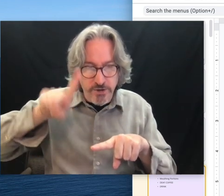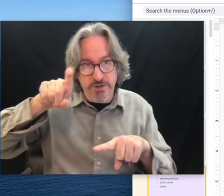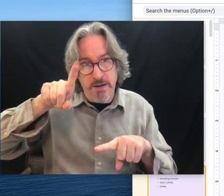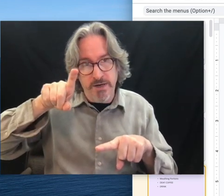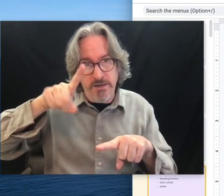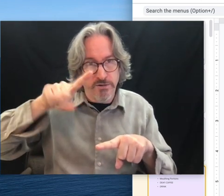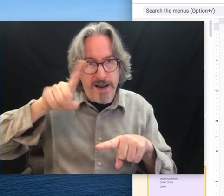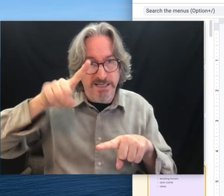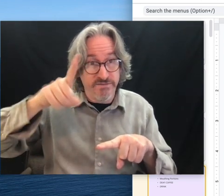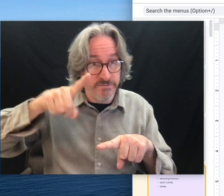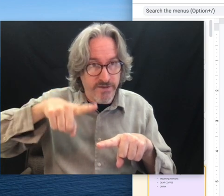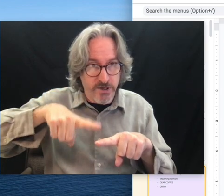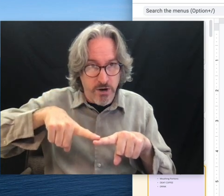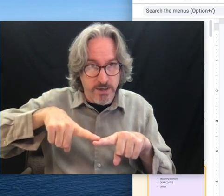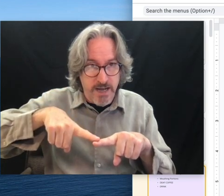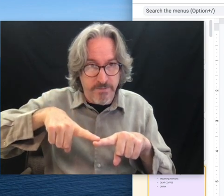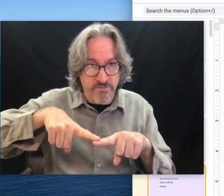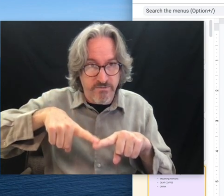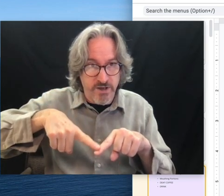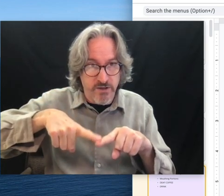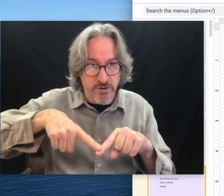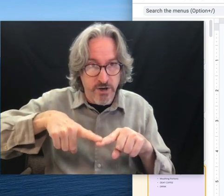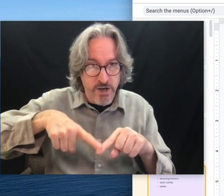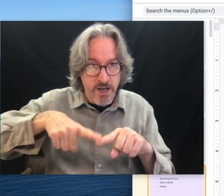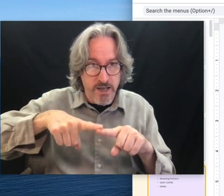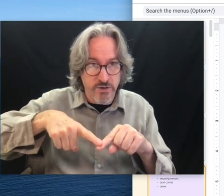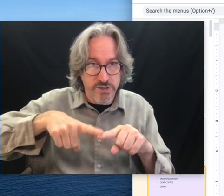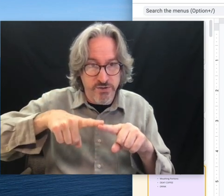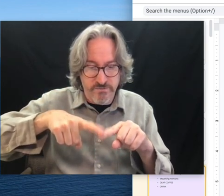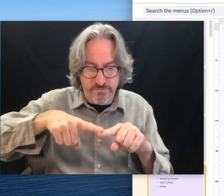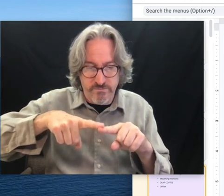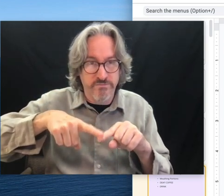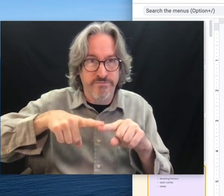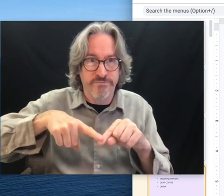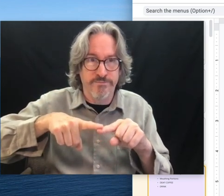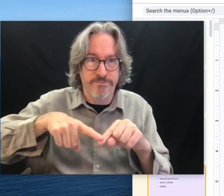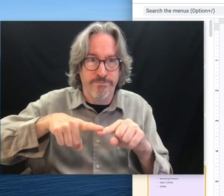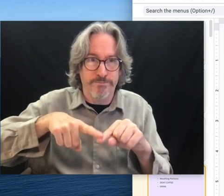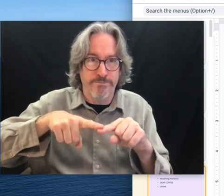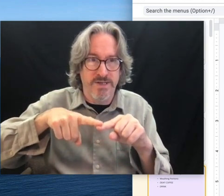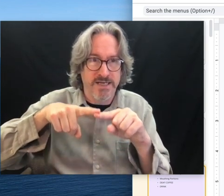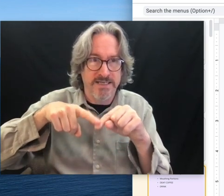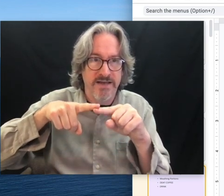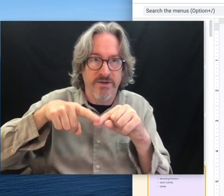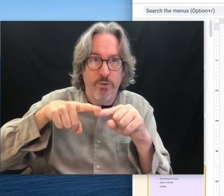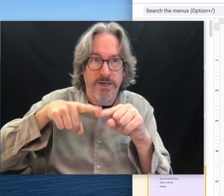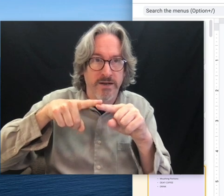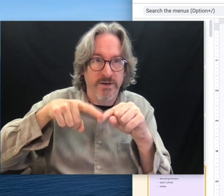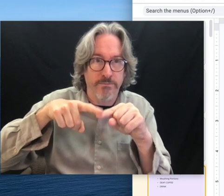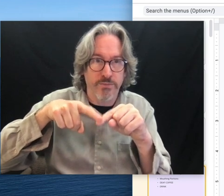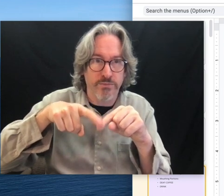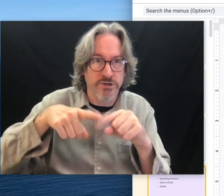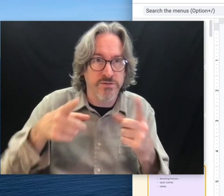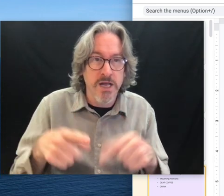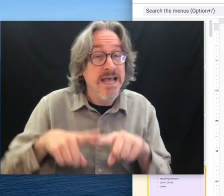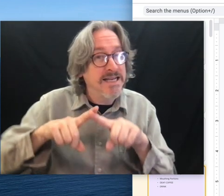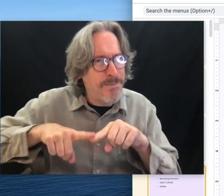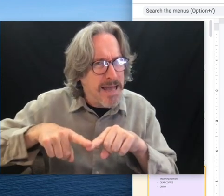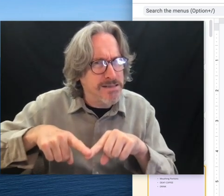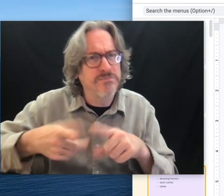finger, your dominant, your active finger on top of the other, and you just sort of, it's like a diving board kind of thing.